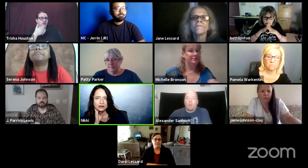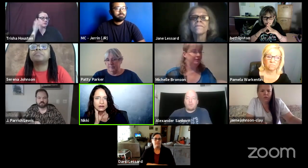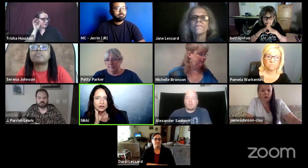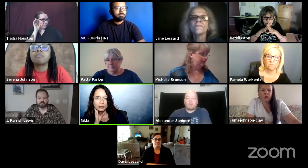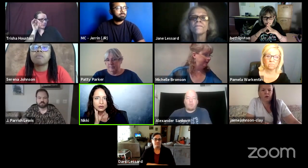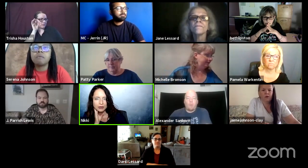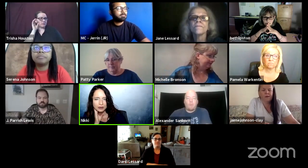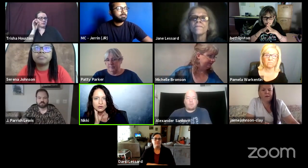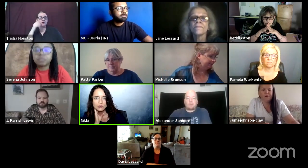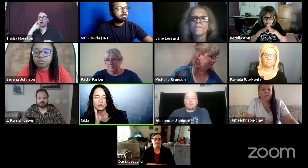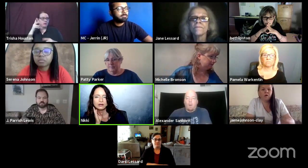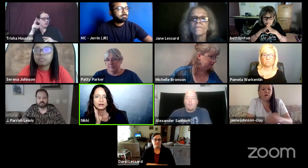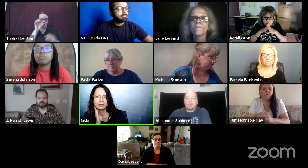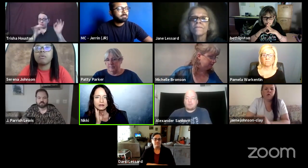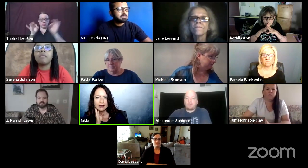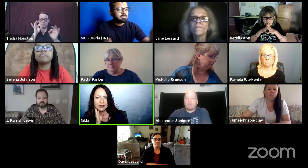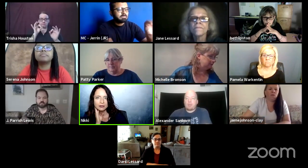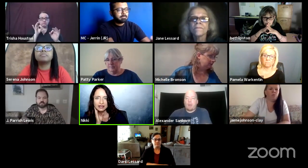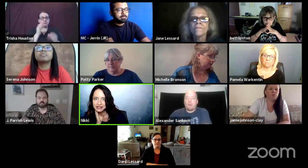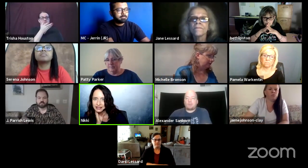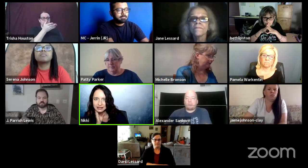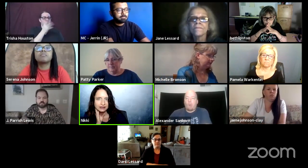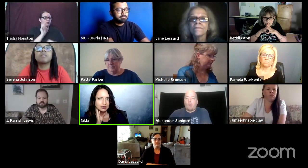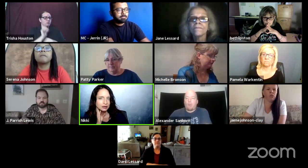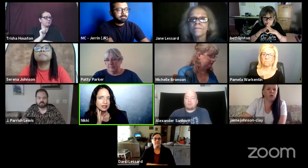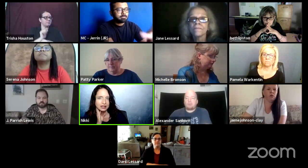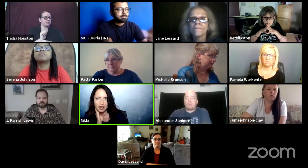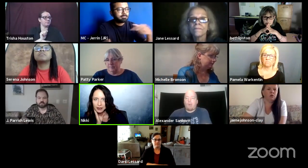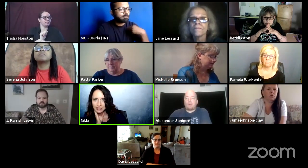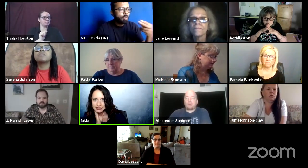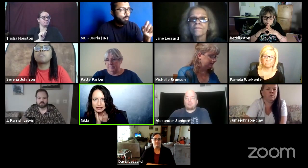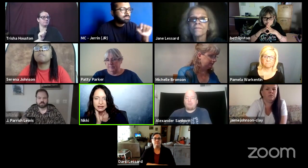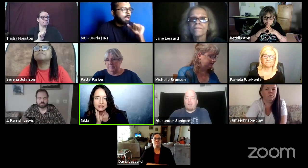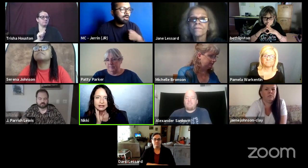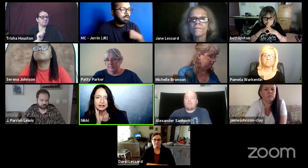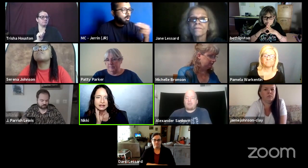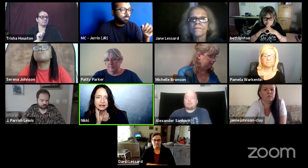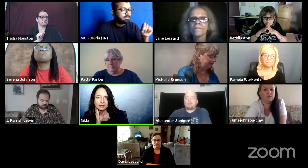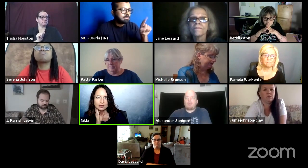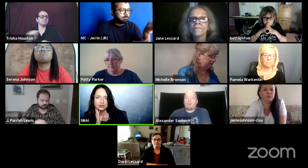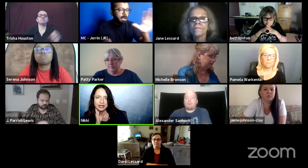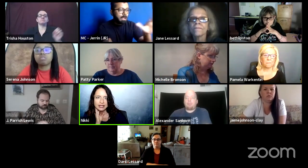the board members will be listening to community comments. We'll try to keep